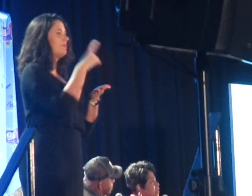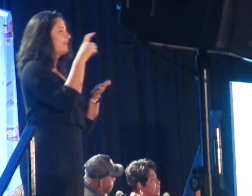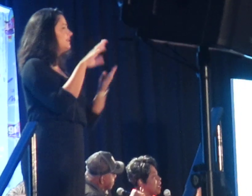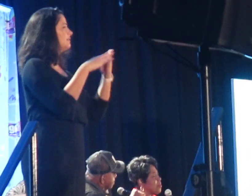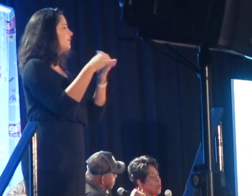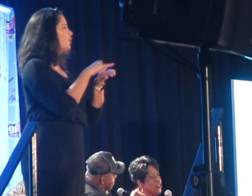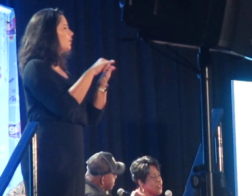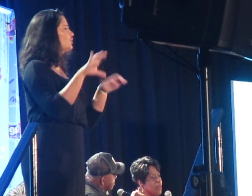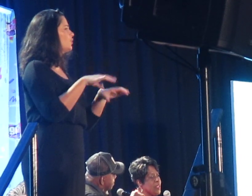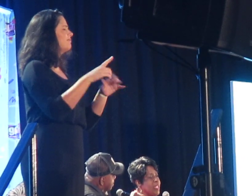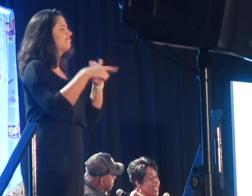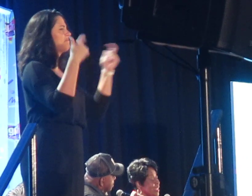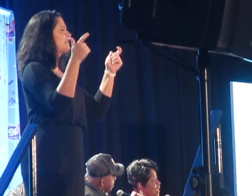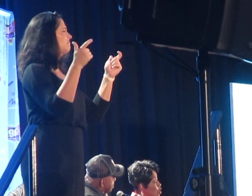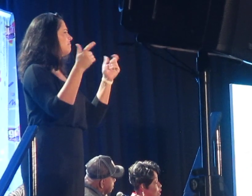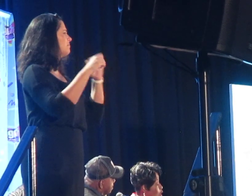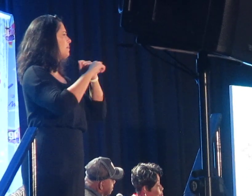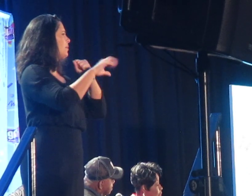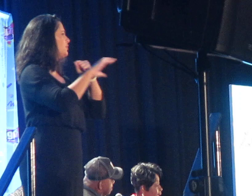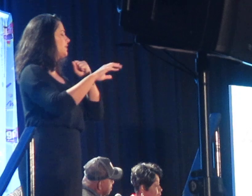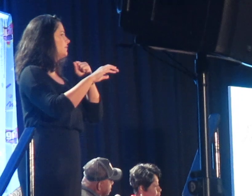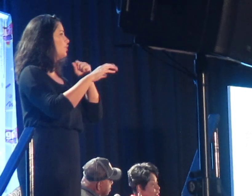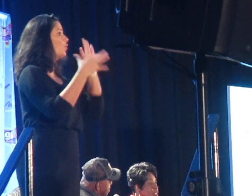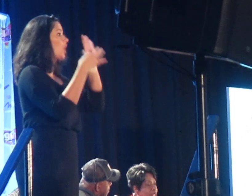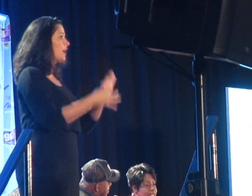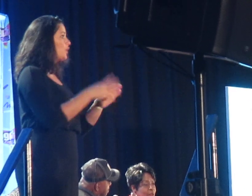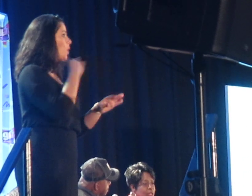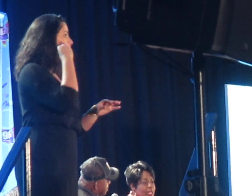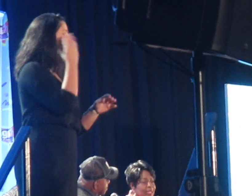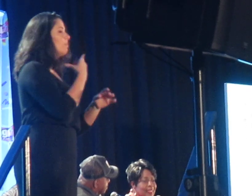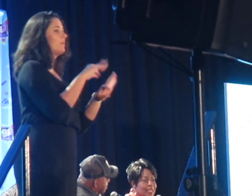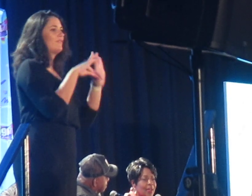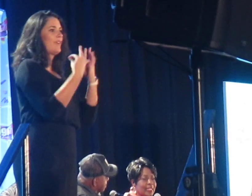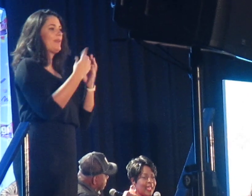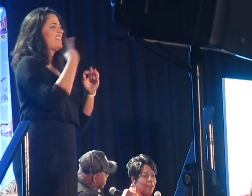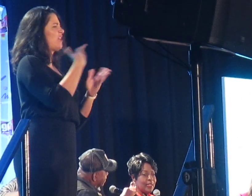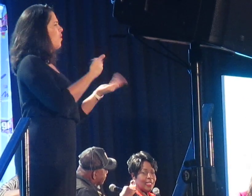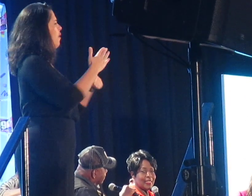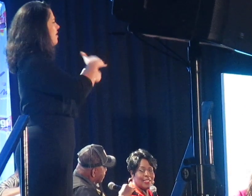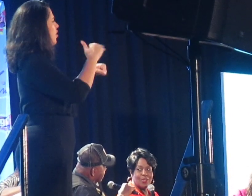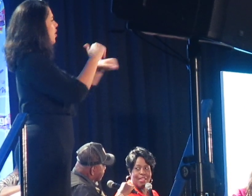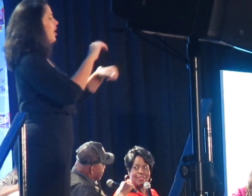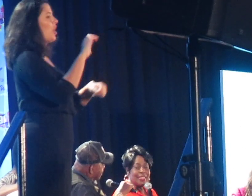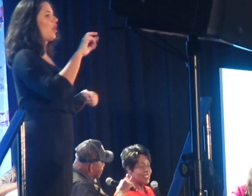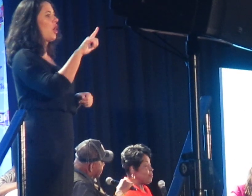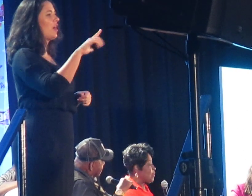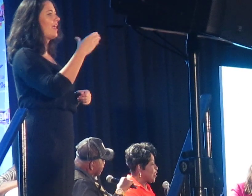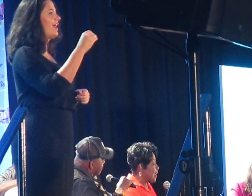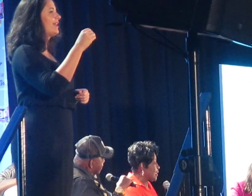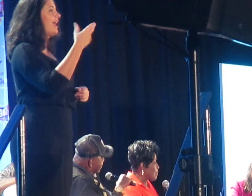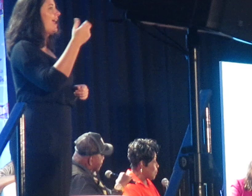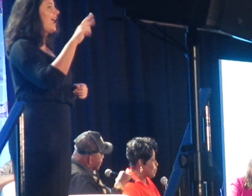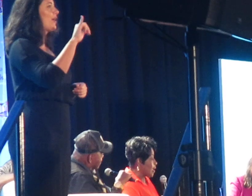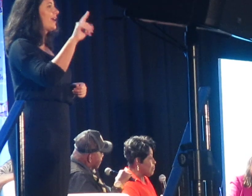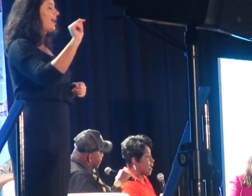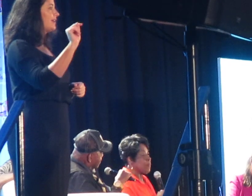some big promotion or something, and it had to do with home and family. So they said, well, let's get calling Harry, see if Ms.